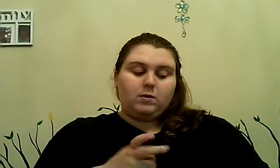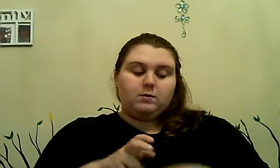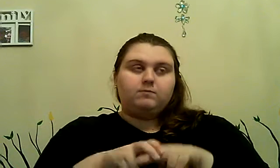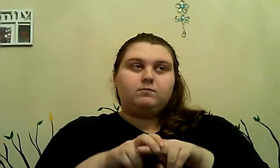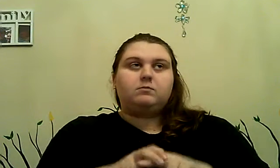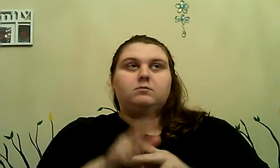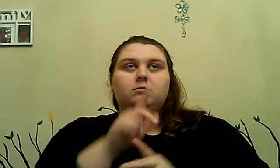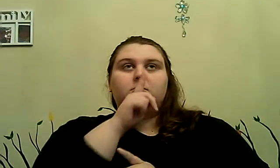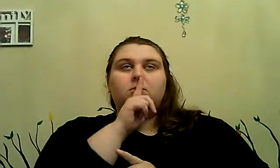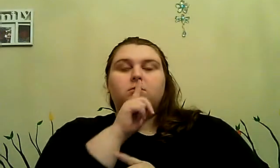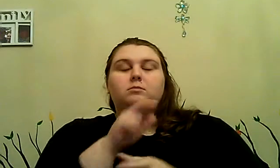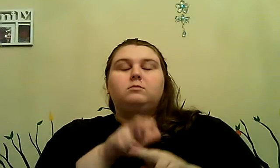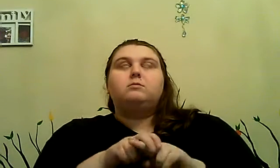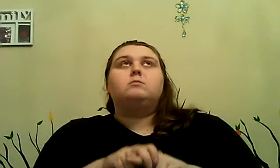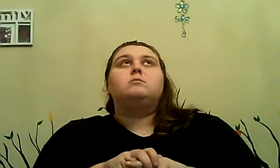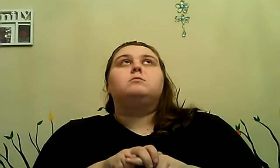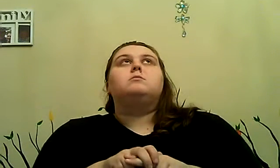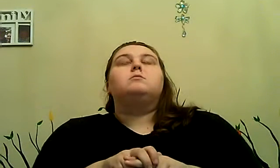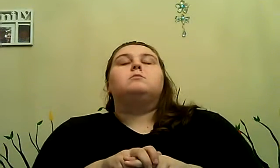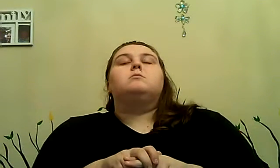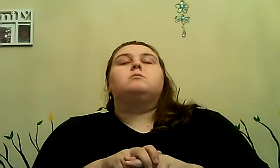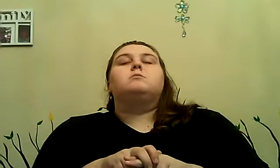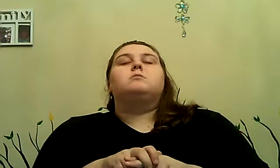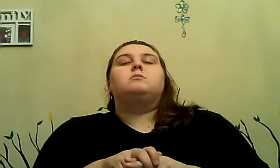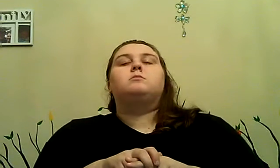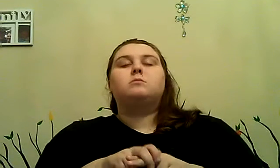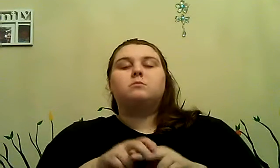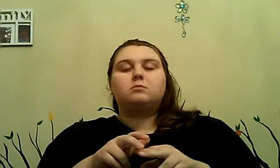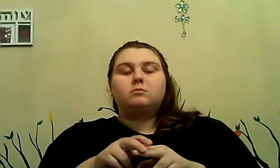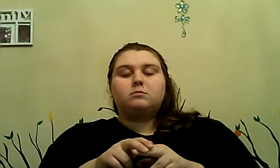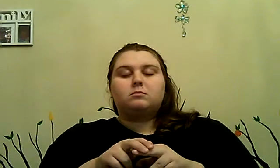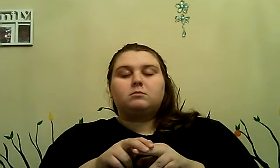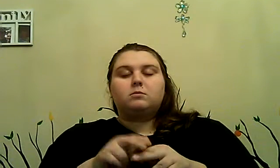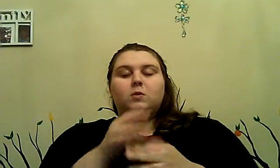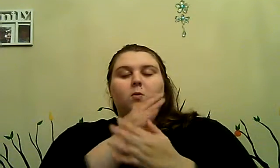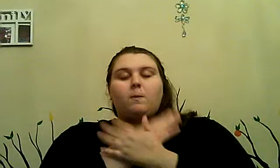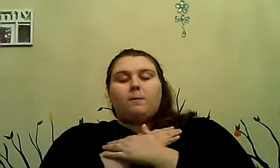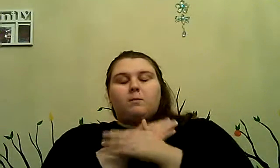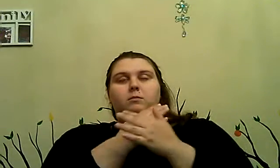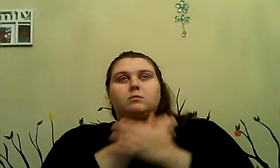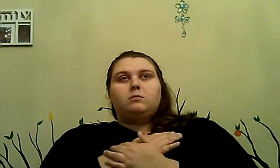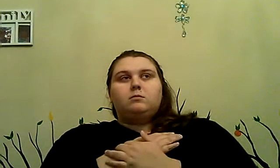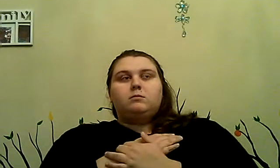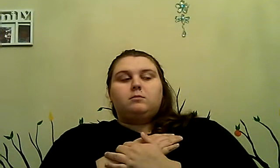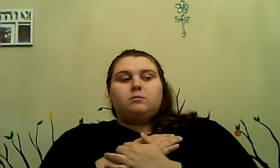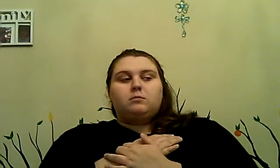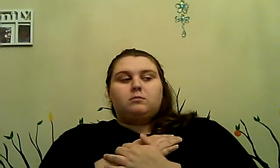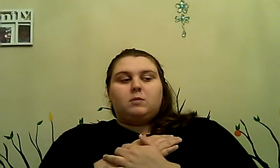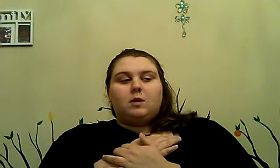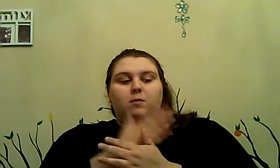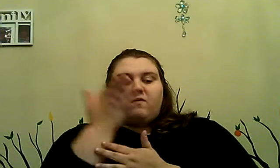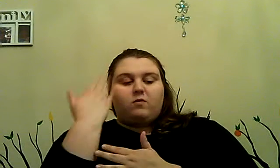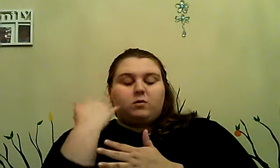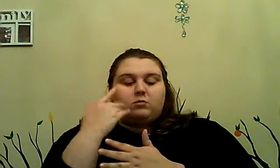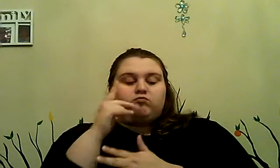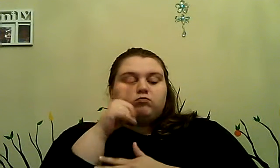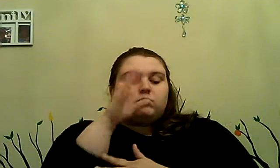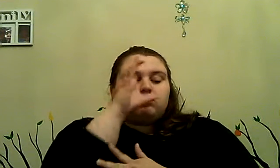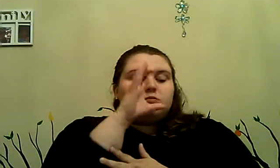and just kind of soaking it all in as we rested before we make our way out into the big water and find a